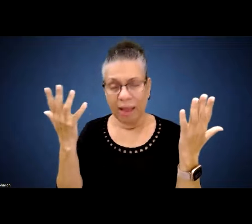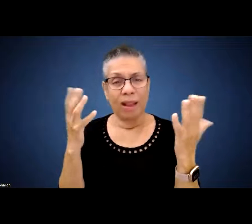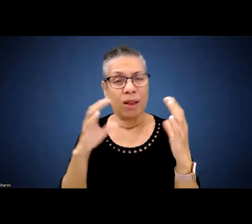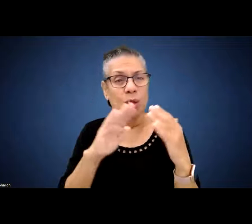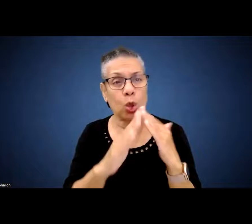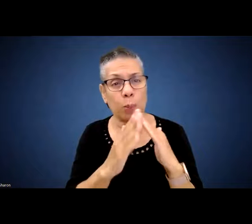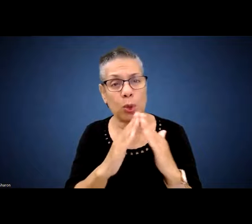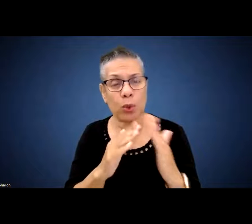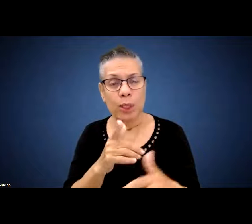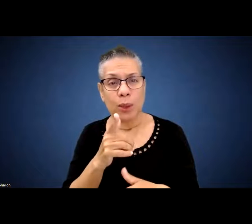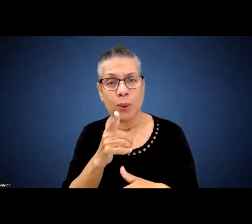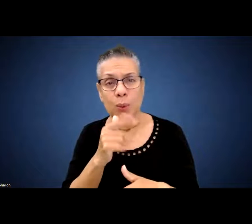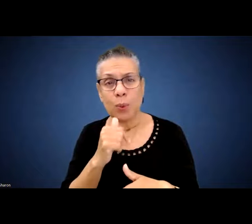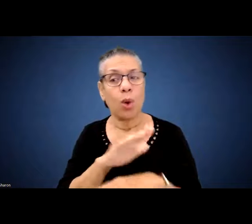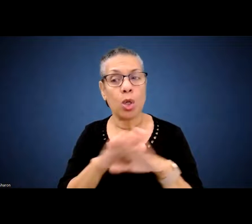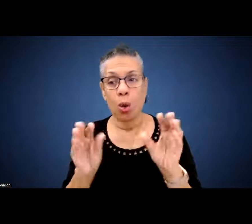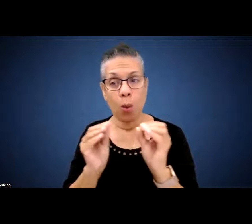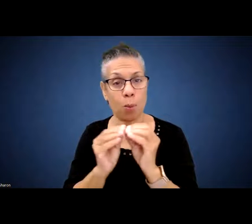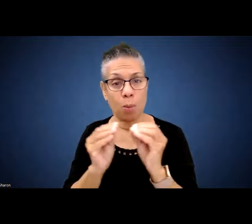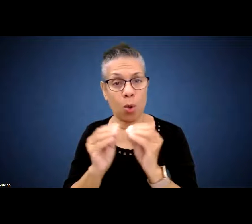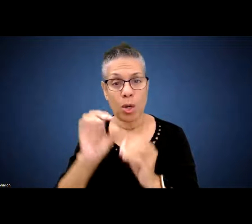communities that are no longer EJ communities.